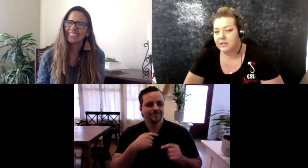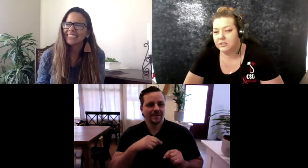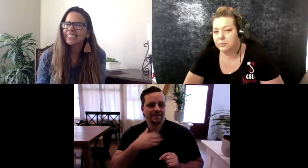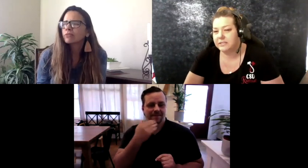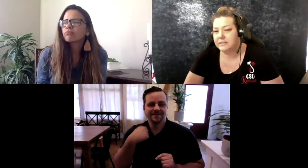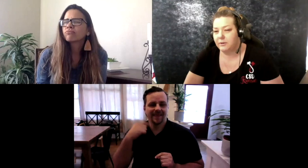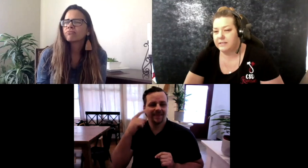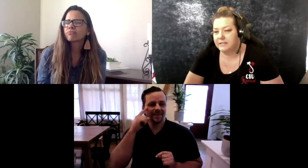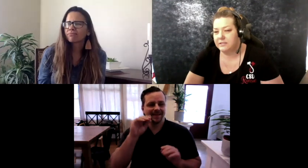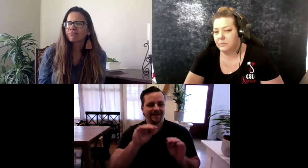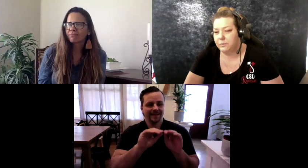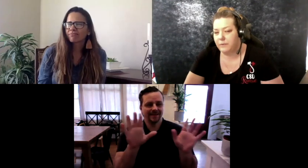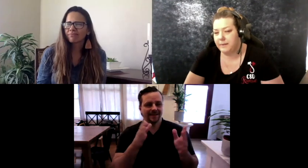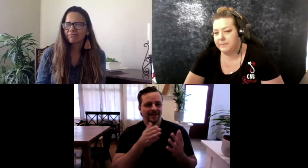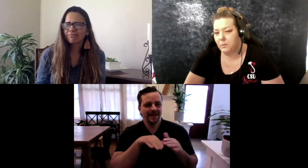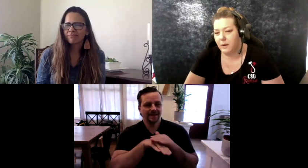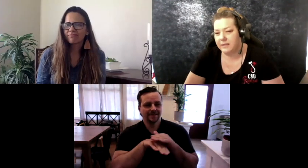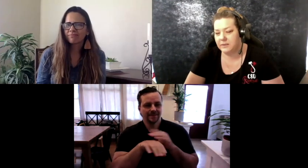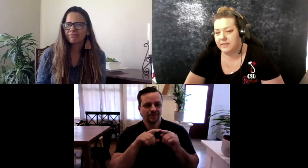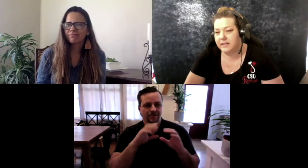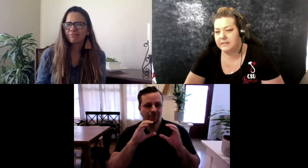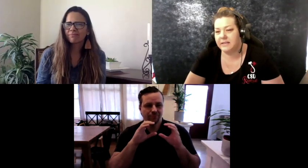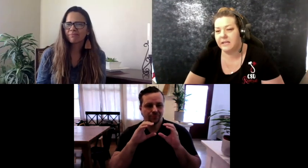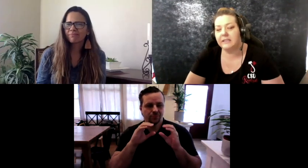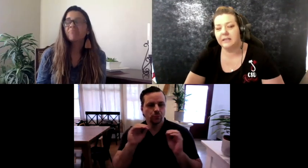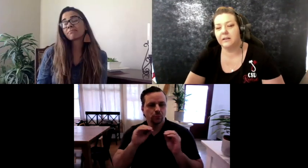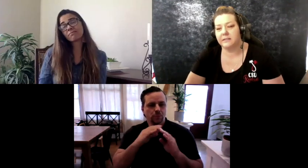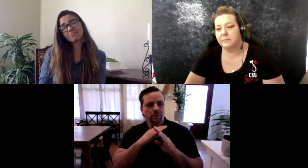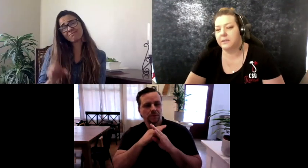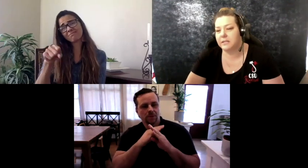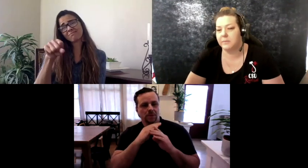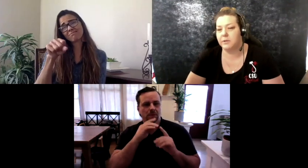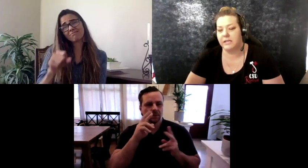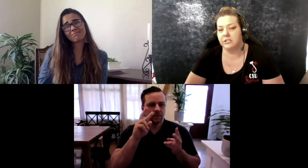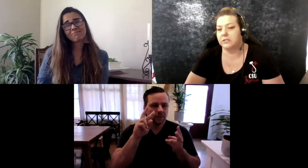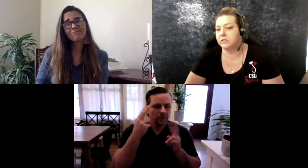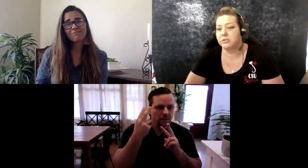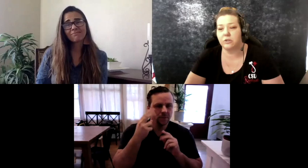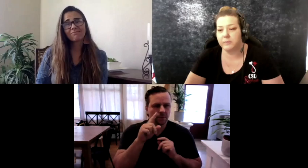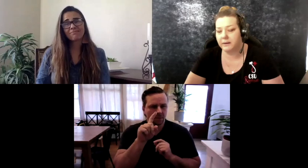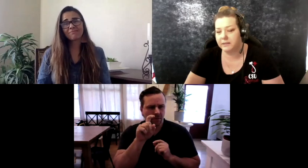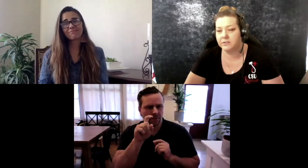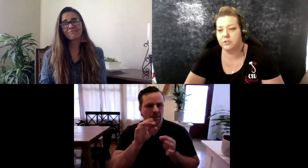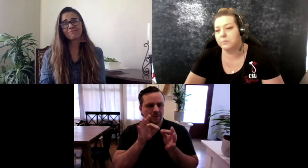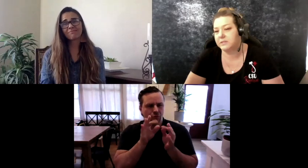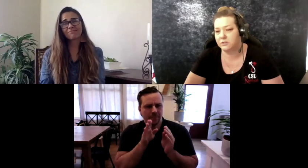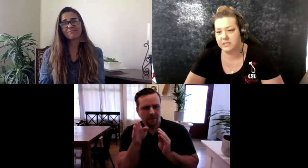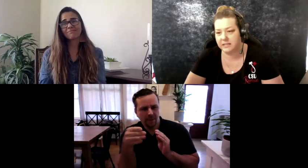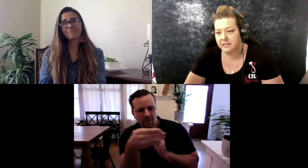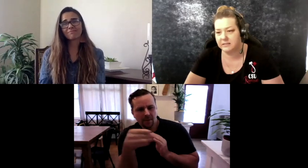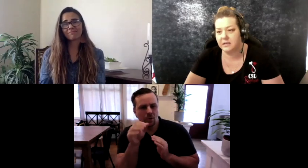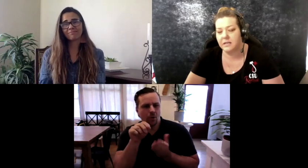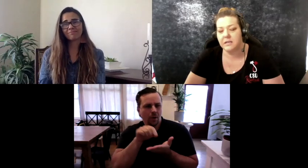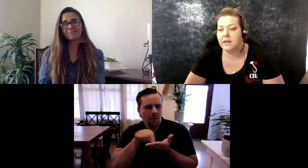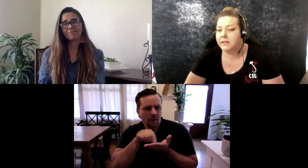It's hard to really summarize it wrap it up into one. So I think it's that clear accessibility to communication. There's no barriers, no